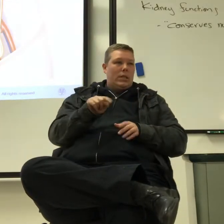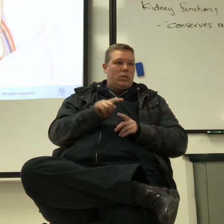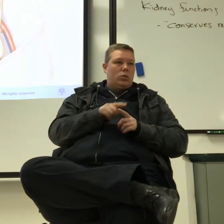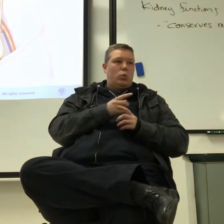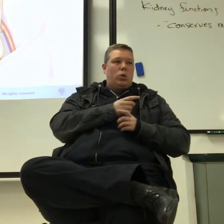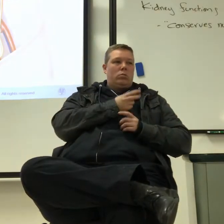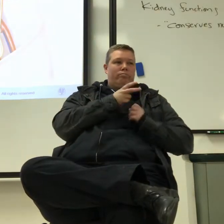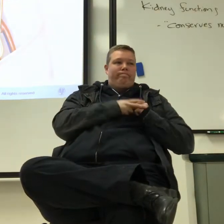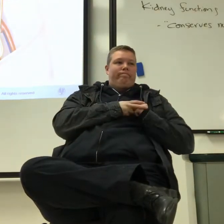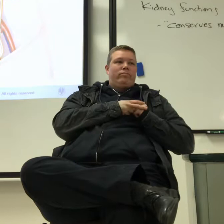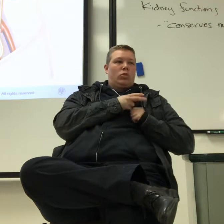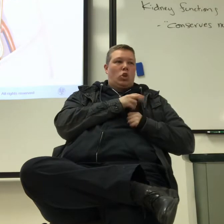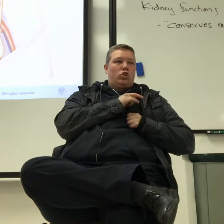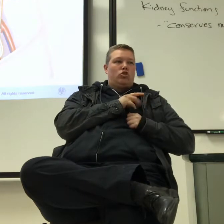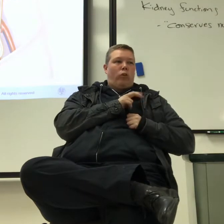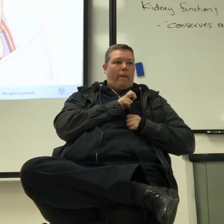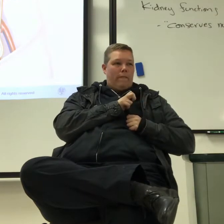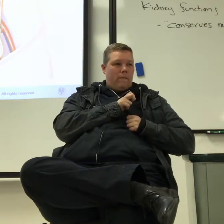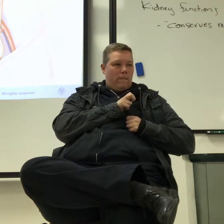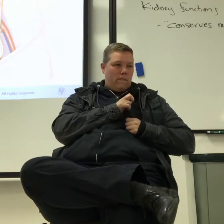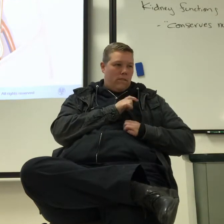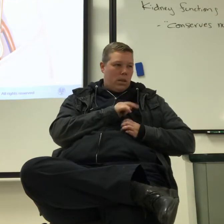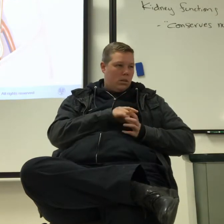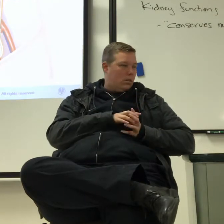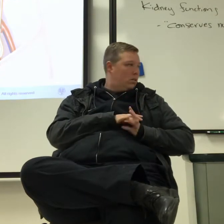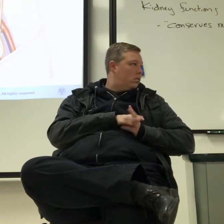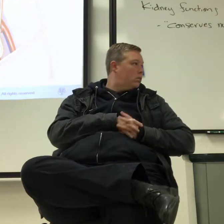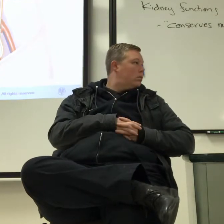I'll say remove from filtrate,